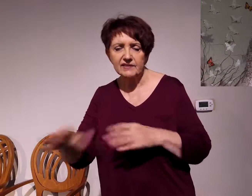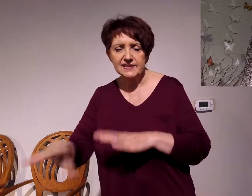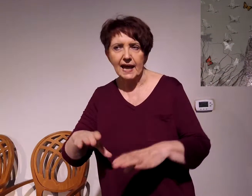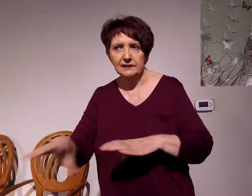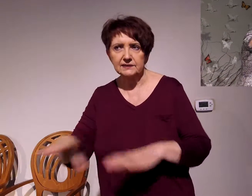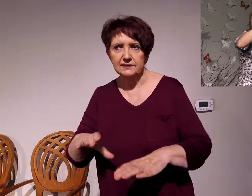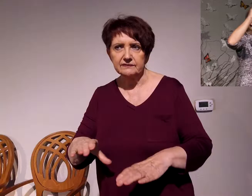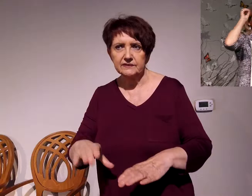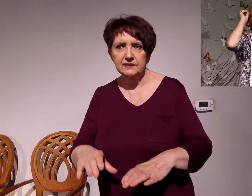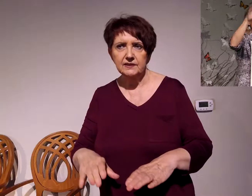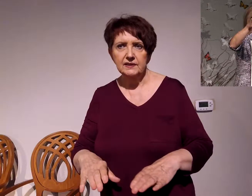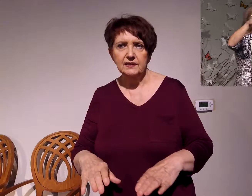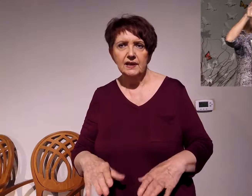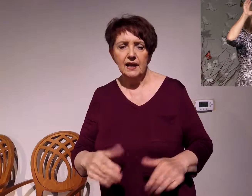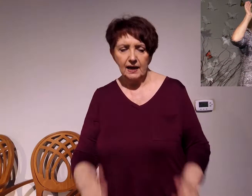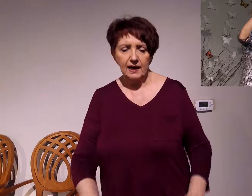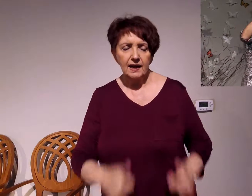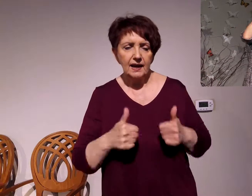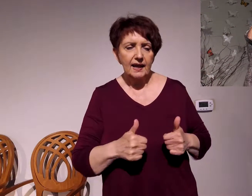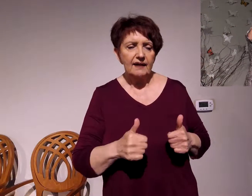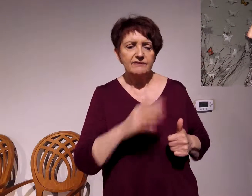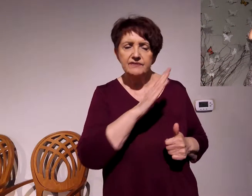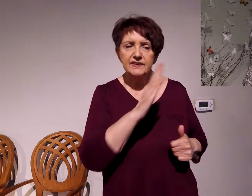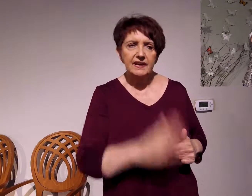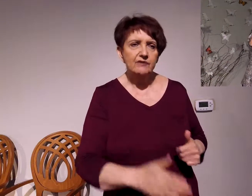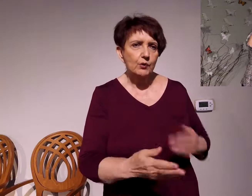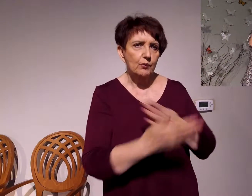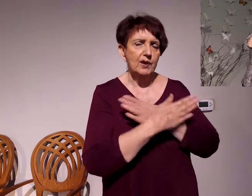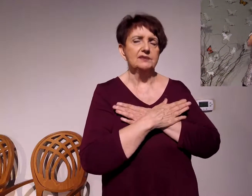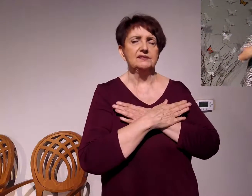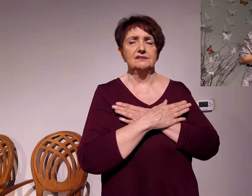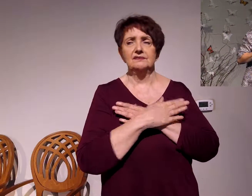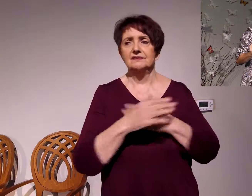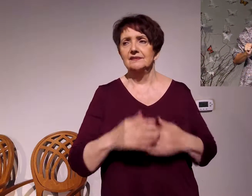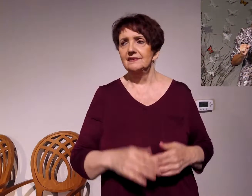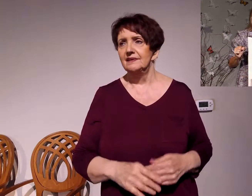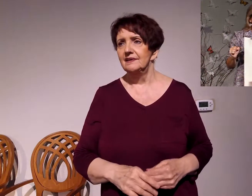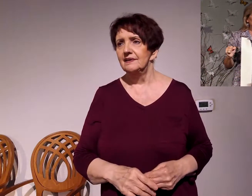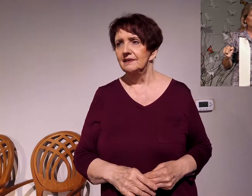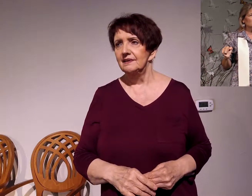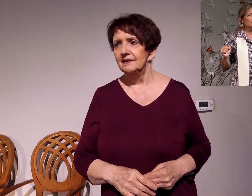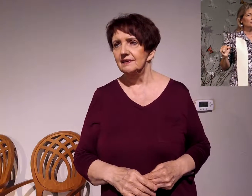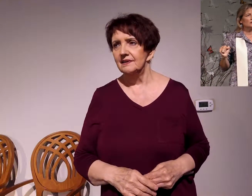is active. I dare say life doesn't rest on its laurels.